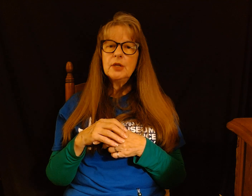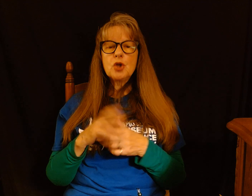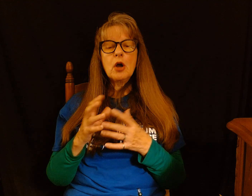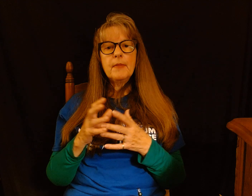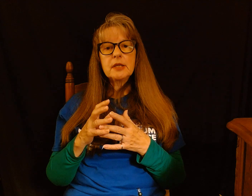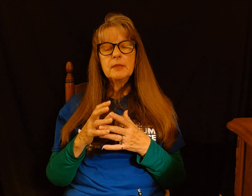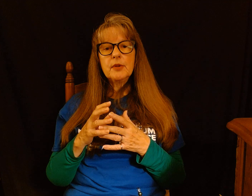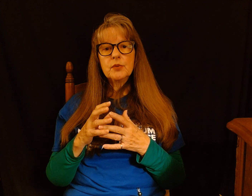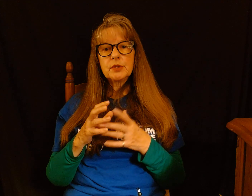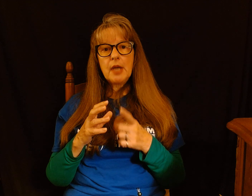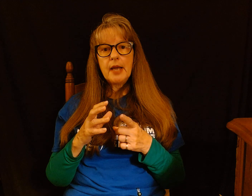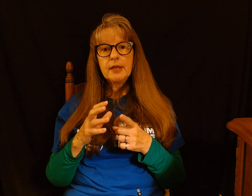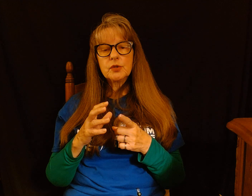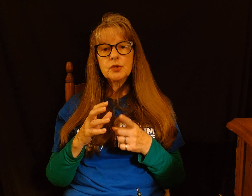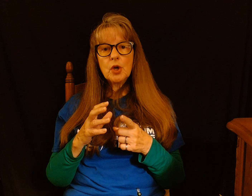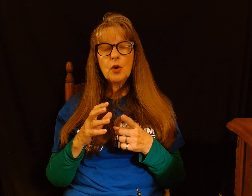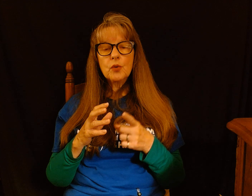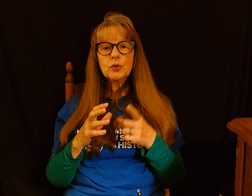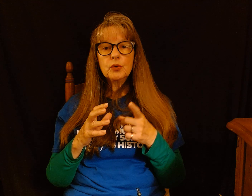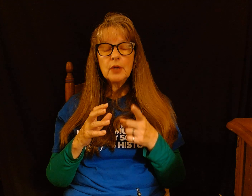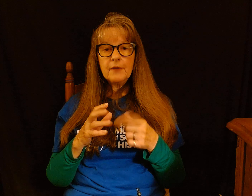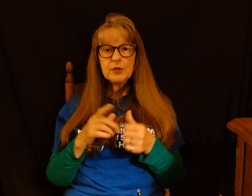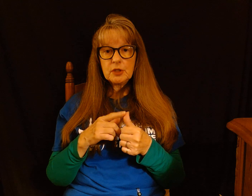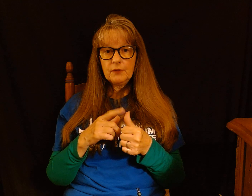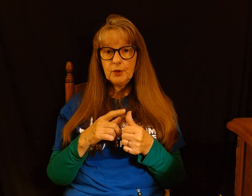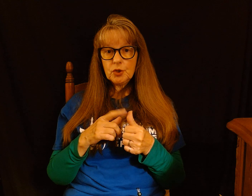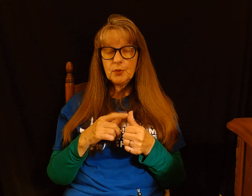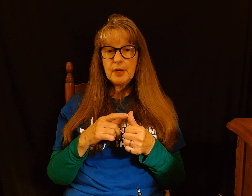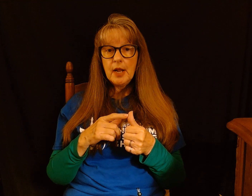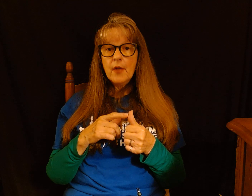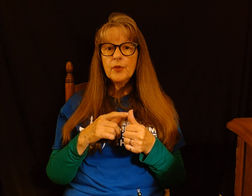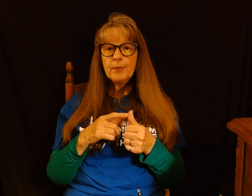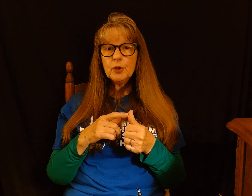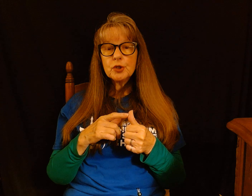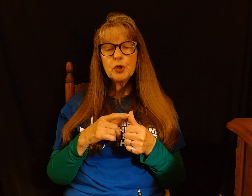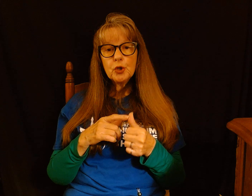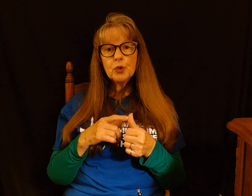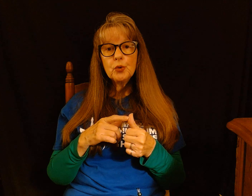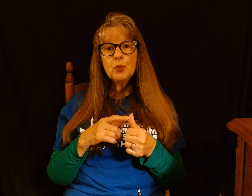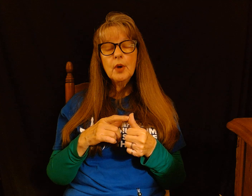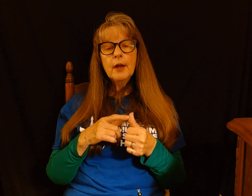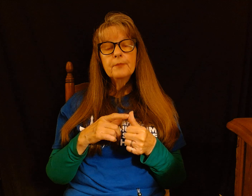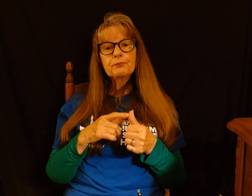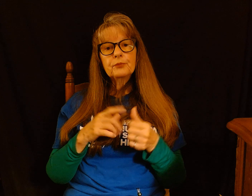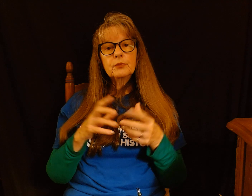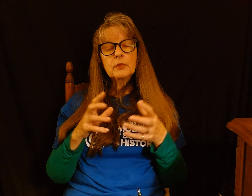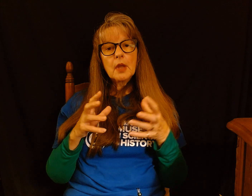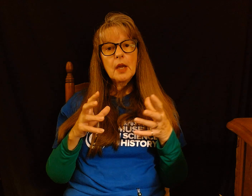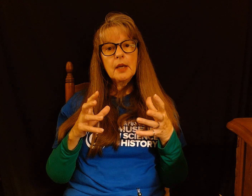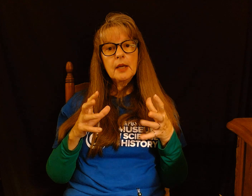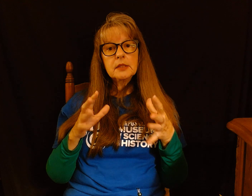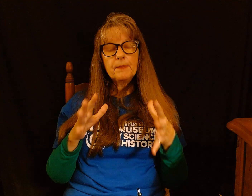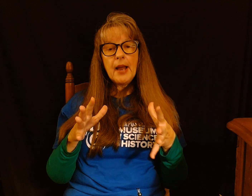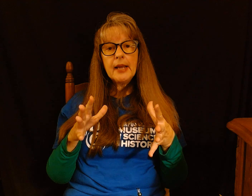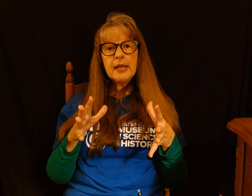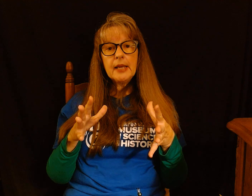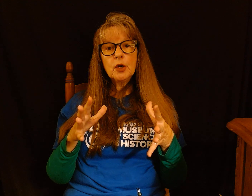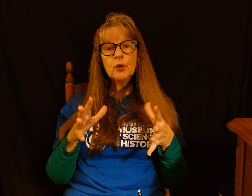talk about some of those signs. So if it's the first one, the person who is a pioneer in